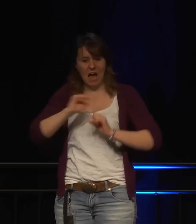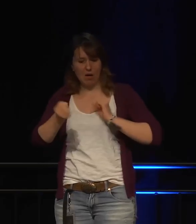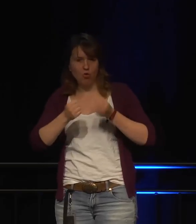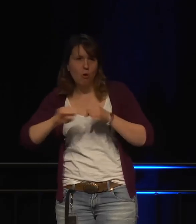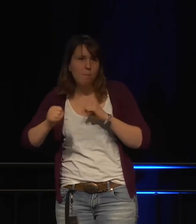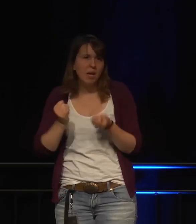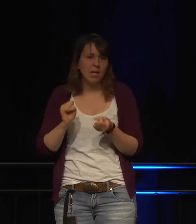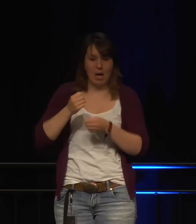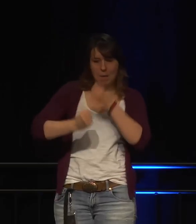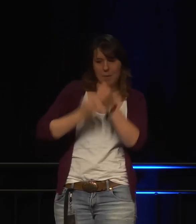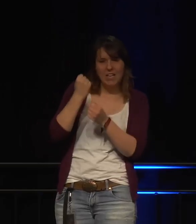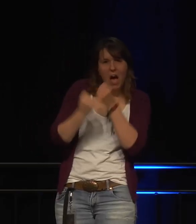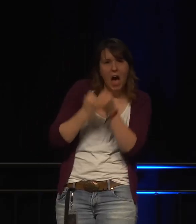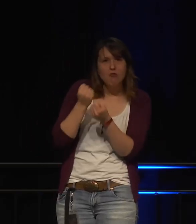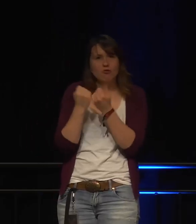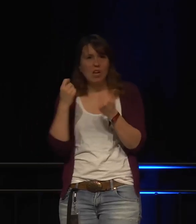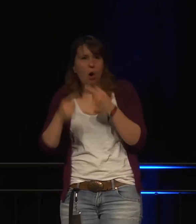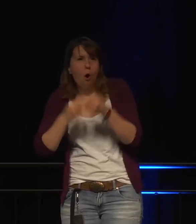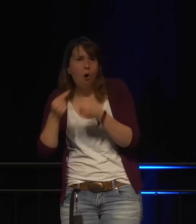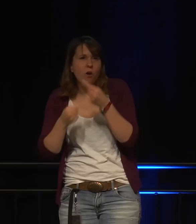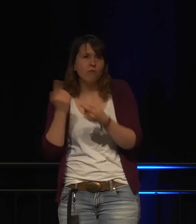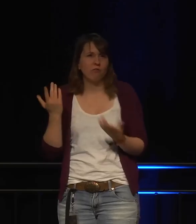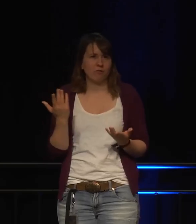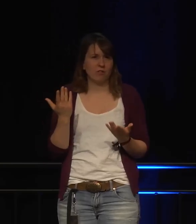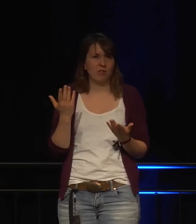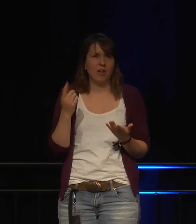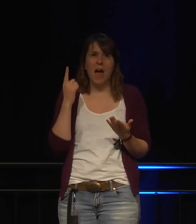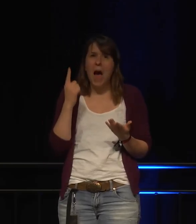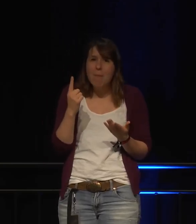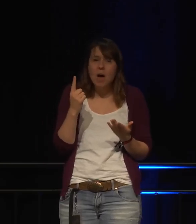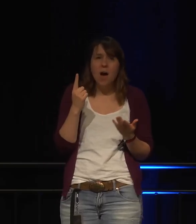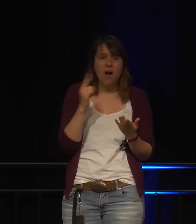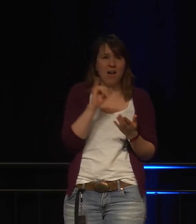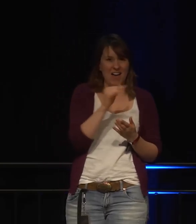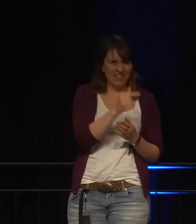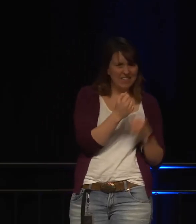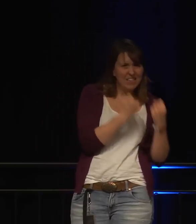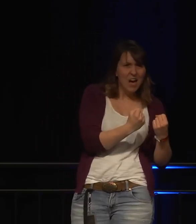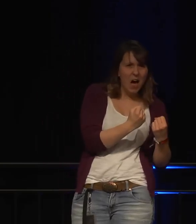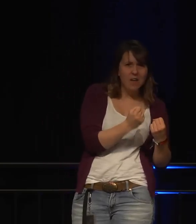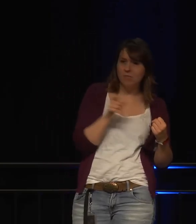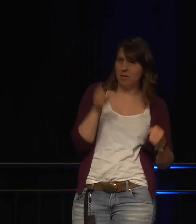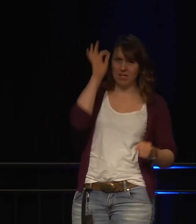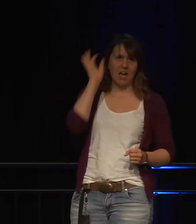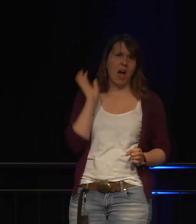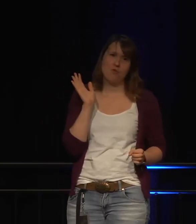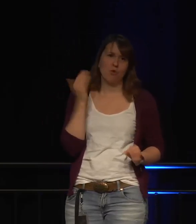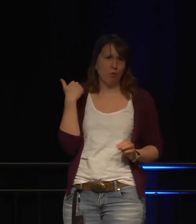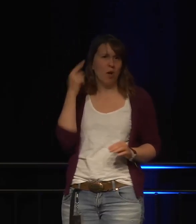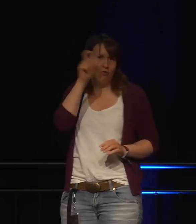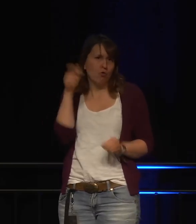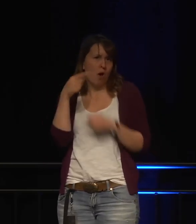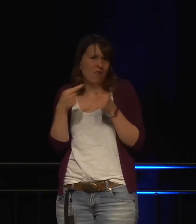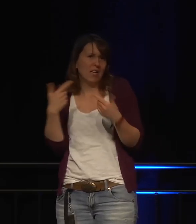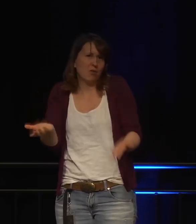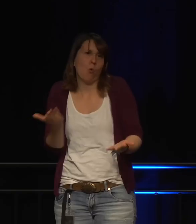mechanical engineering, but almost zero in the fields of IT security. So, actually,